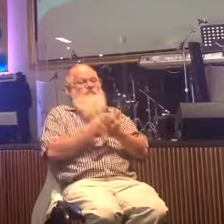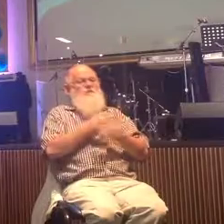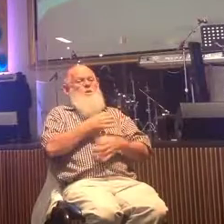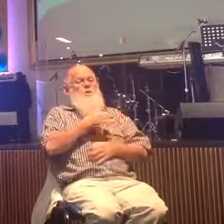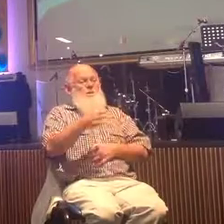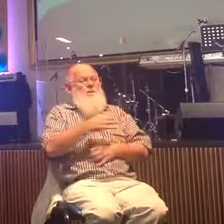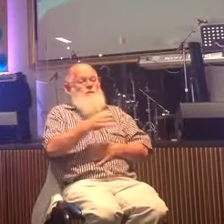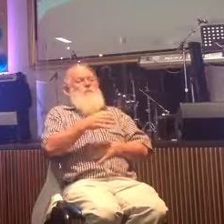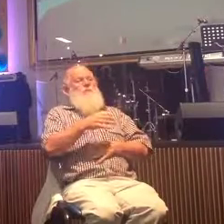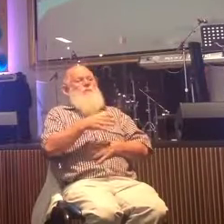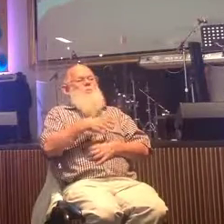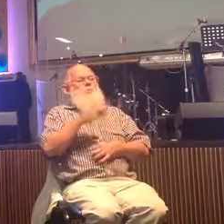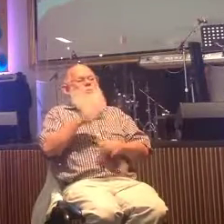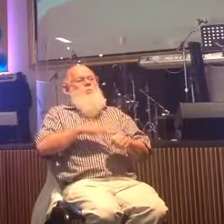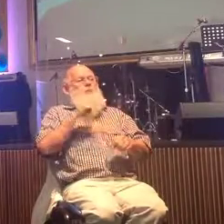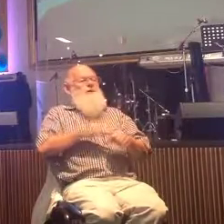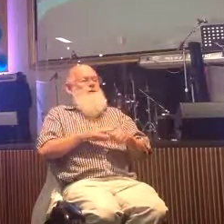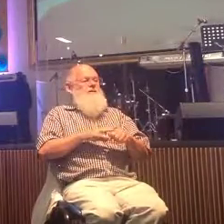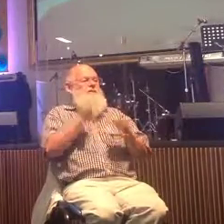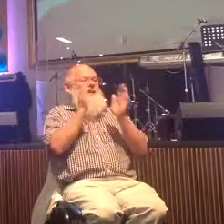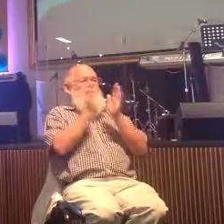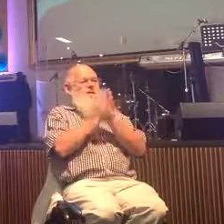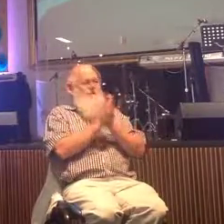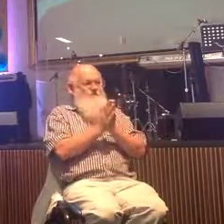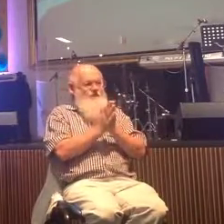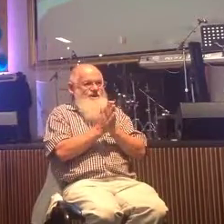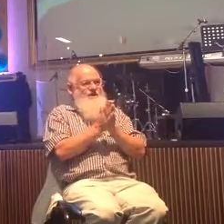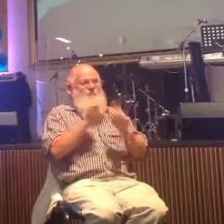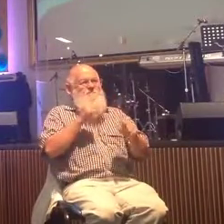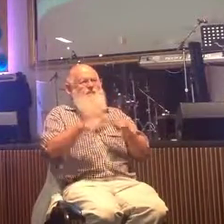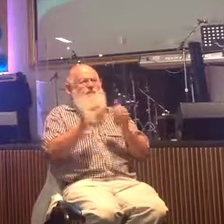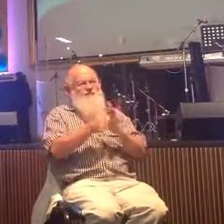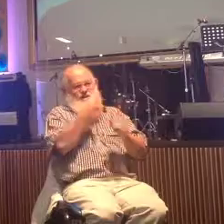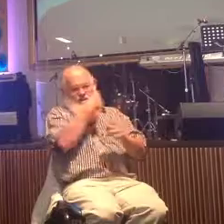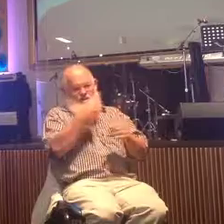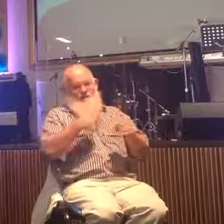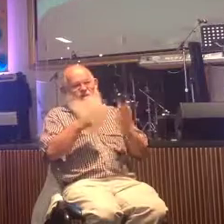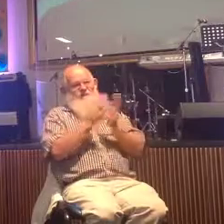uncertainty? I pray for safety much more than I pray to be used by God.